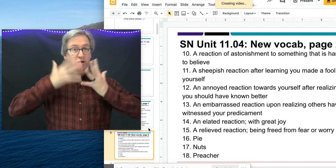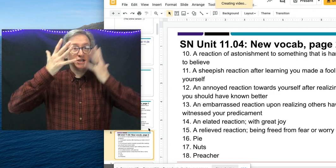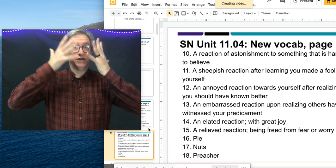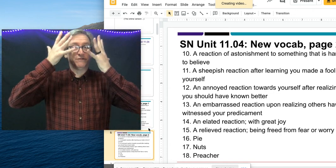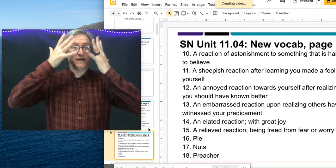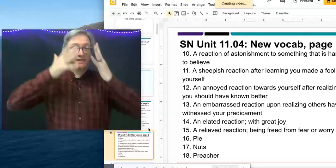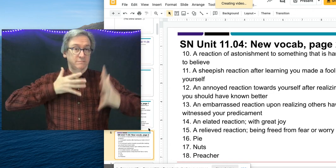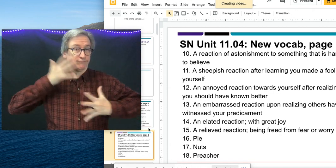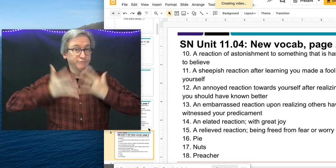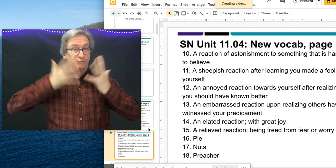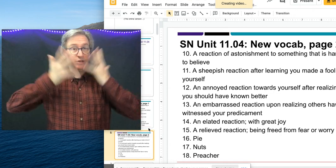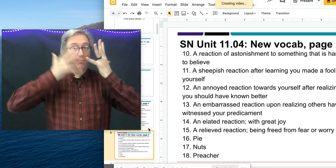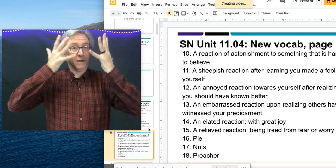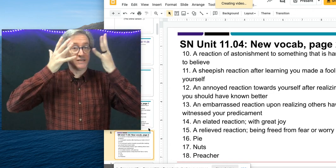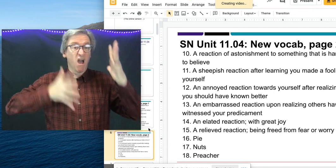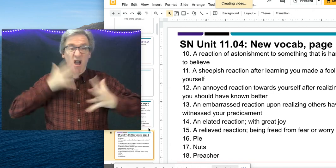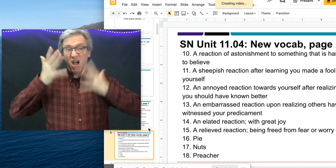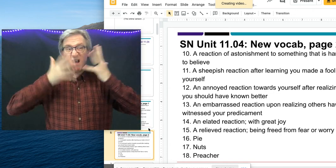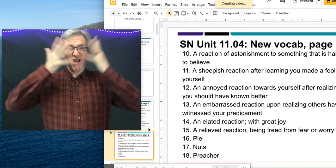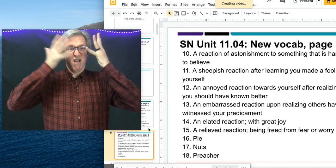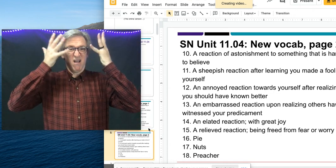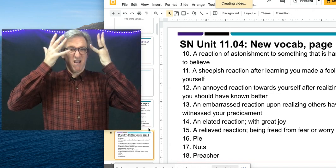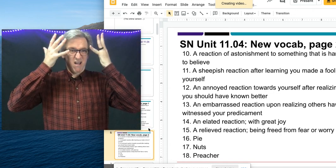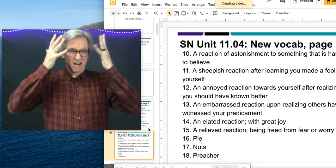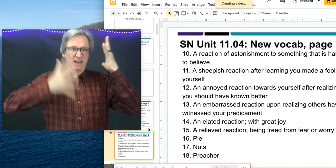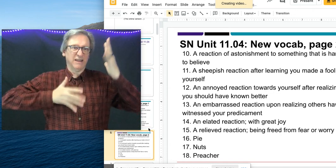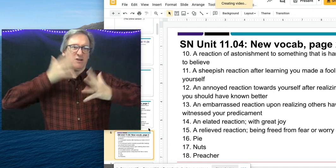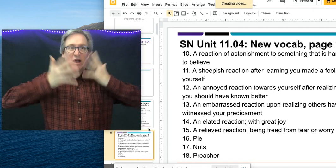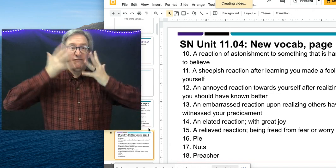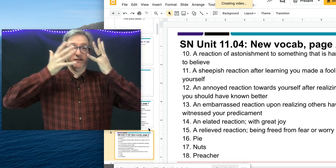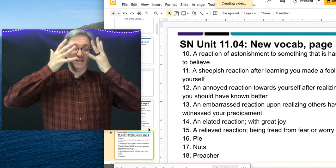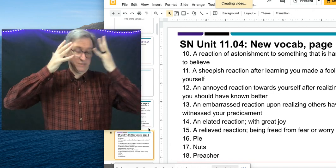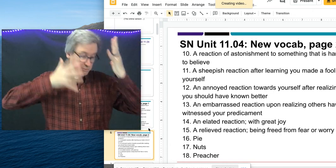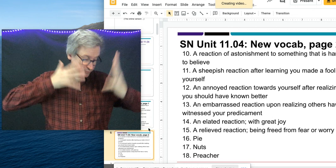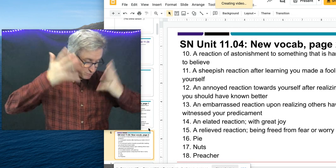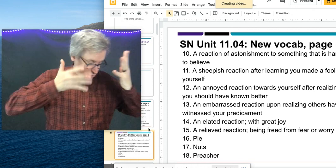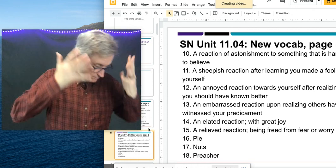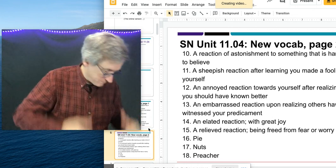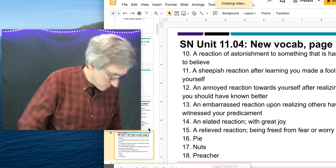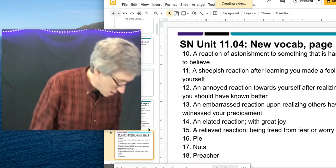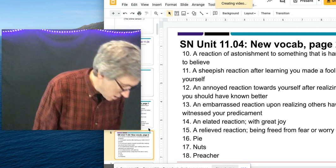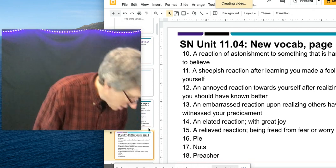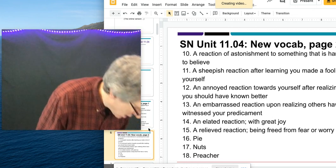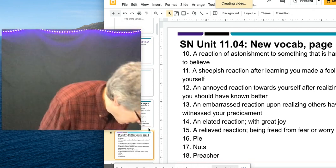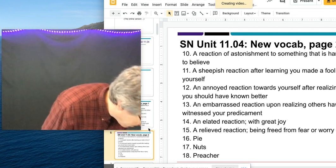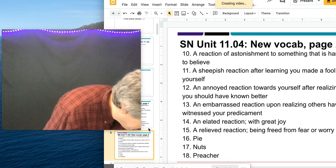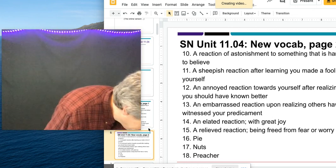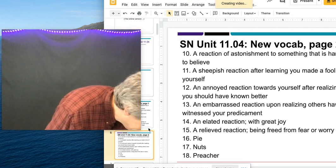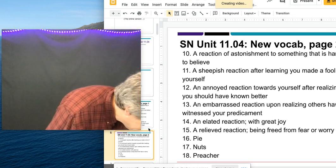comes rushing to your face. Embarrassed. Oh, you kind of feel flustered.